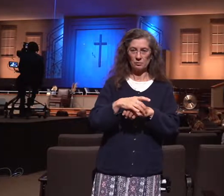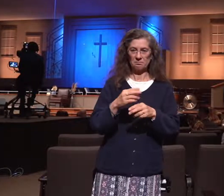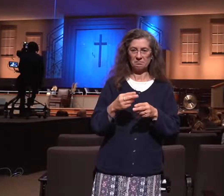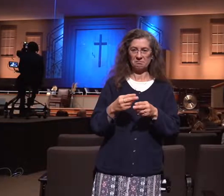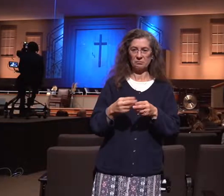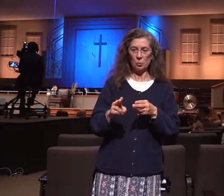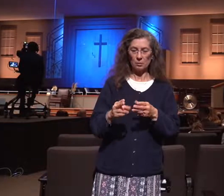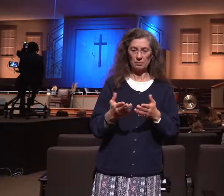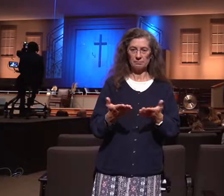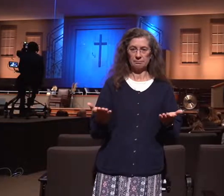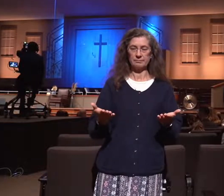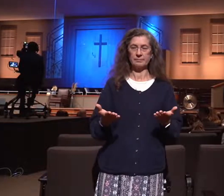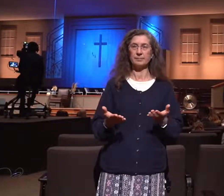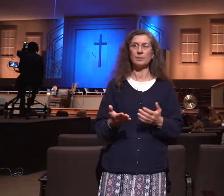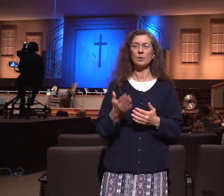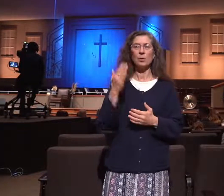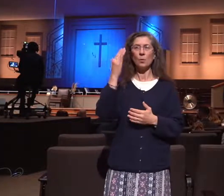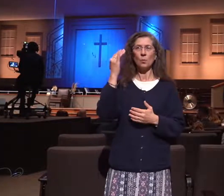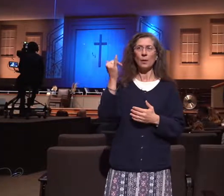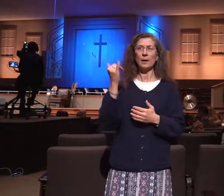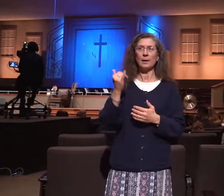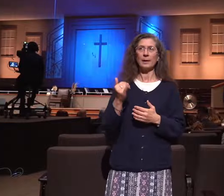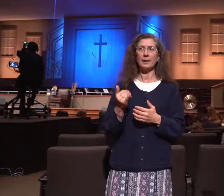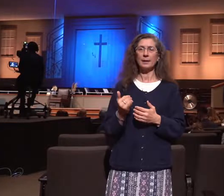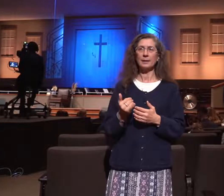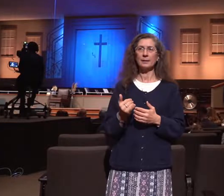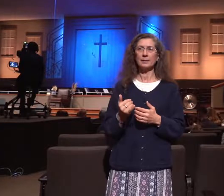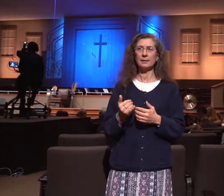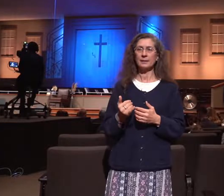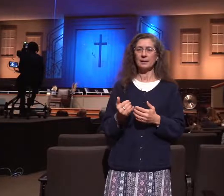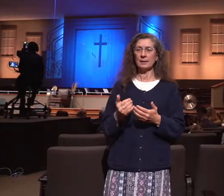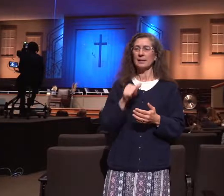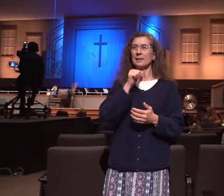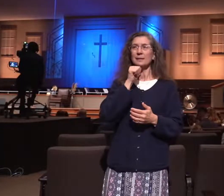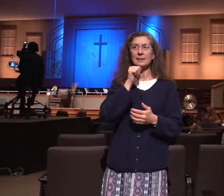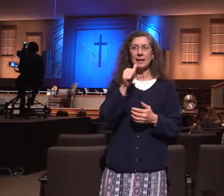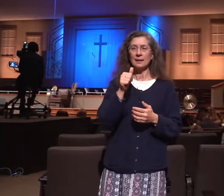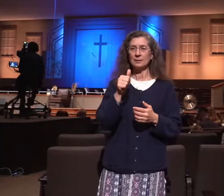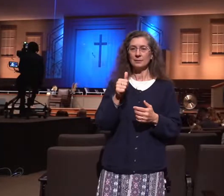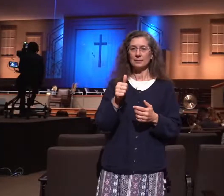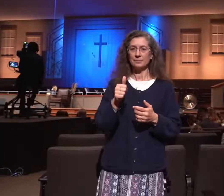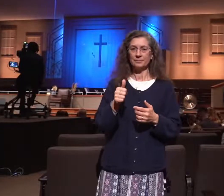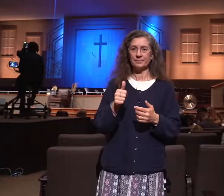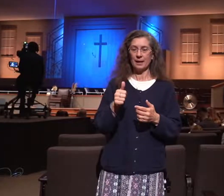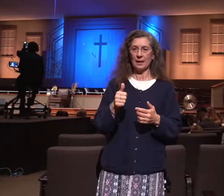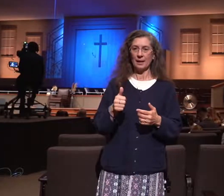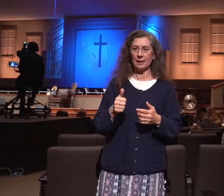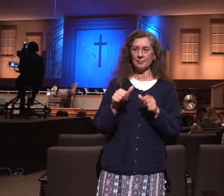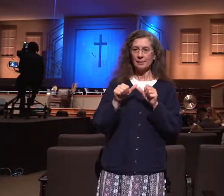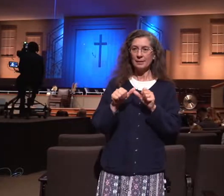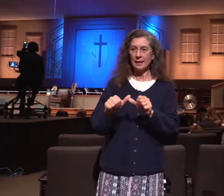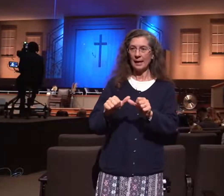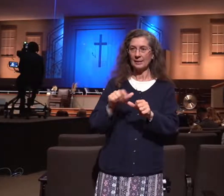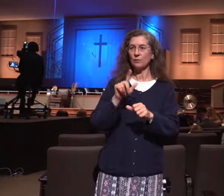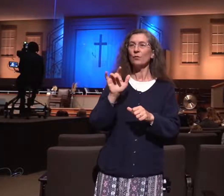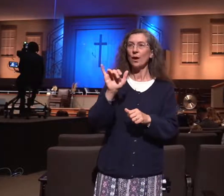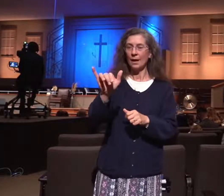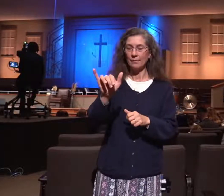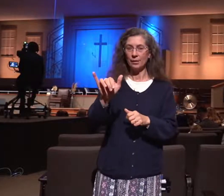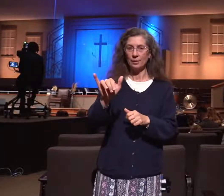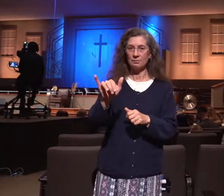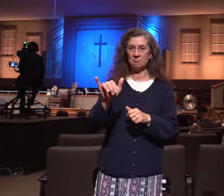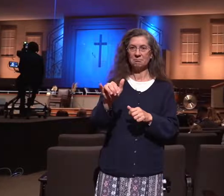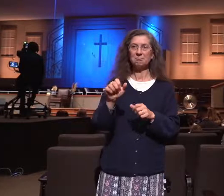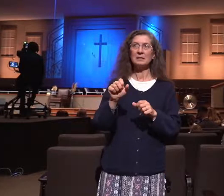things. Why? Number one, they are temporal. And anything bad can happen to